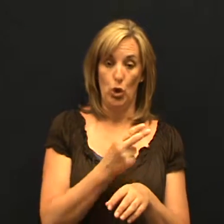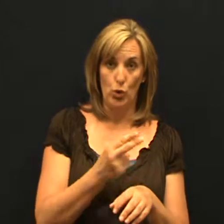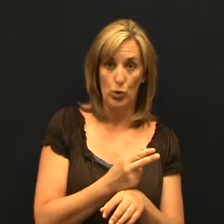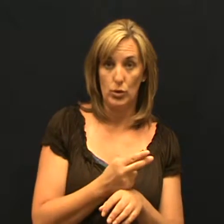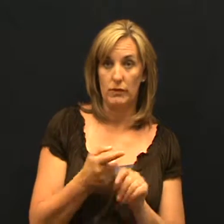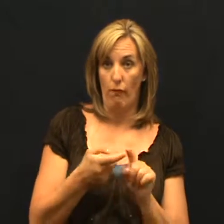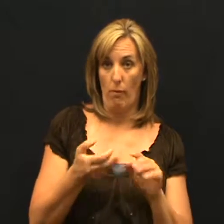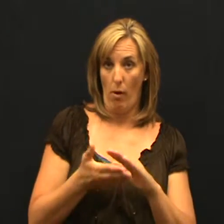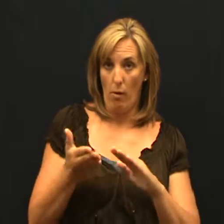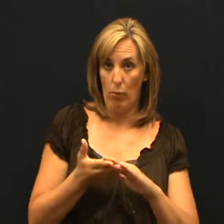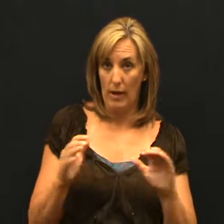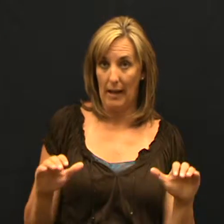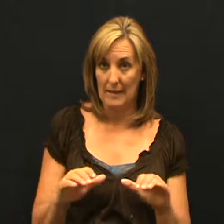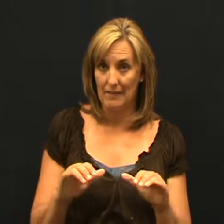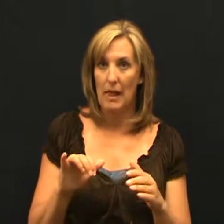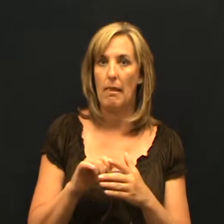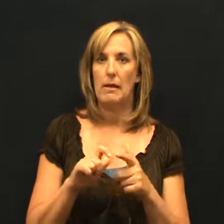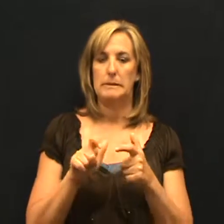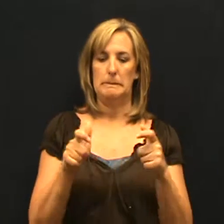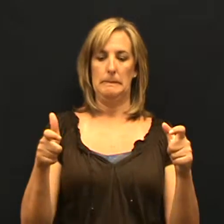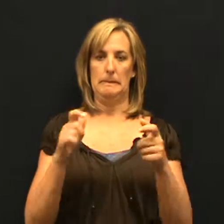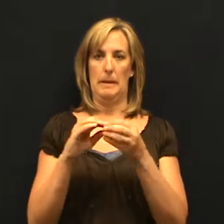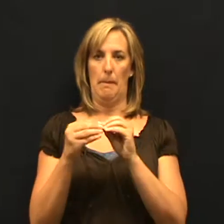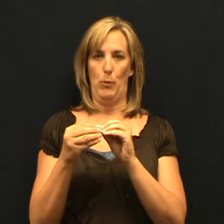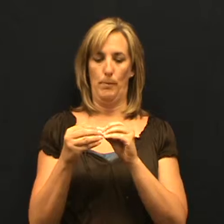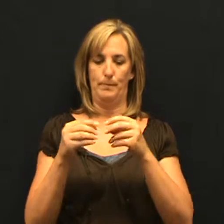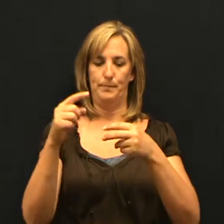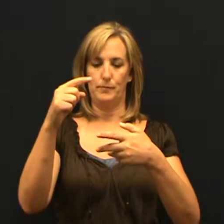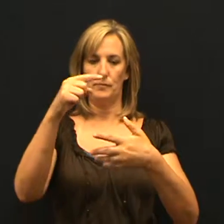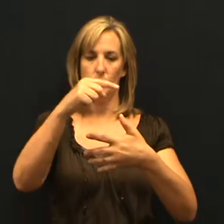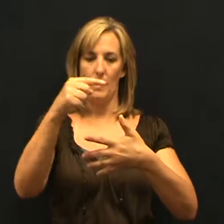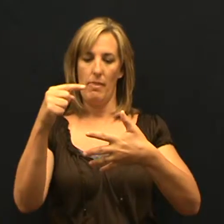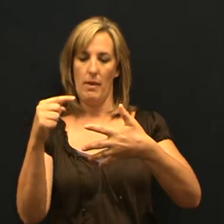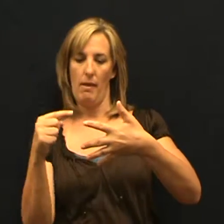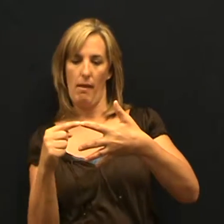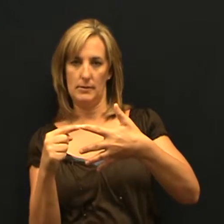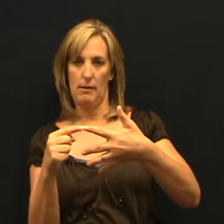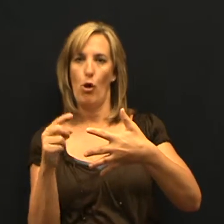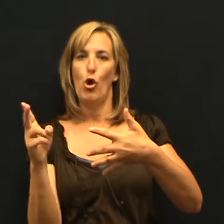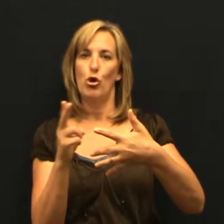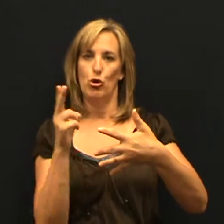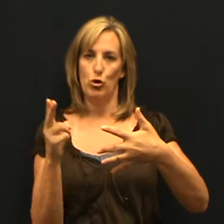that is the biggest number there. Next line is the used by investing activities. So